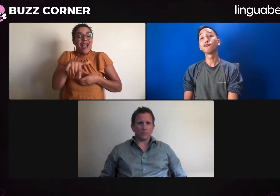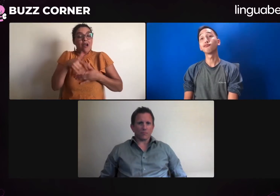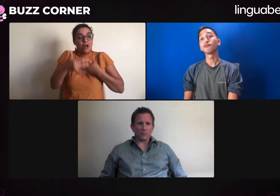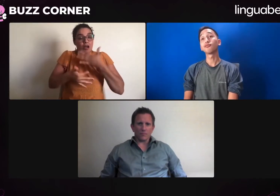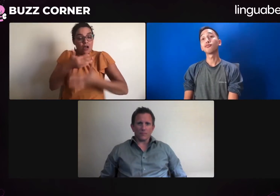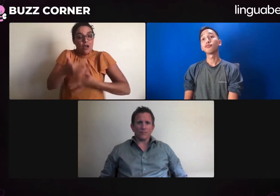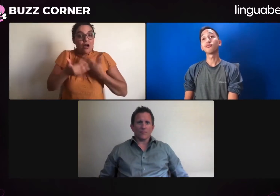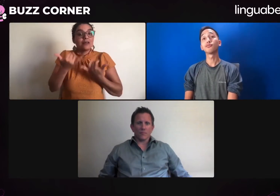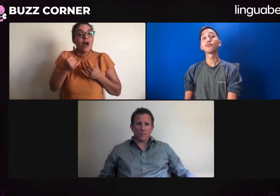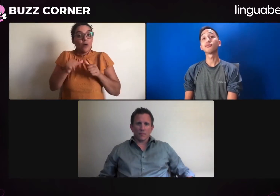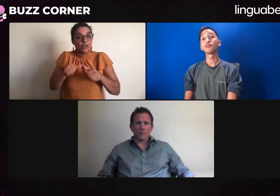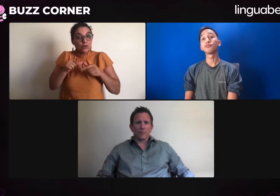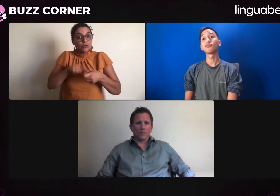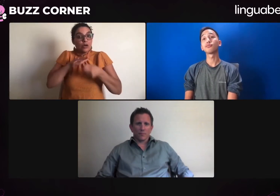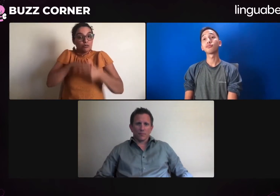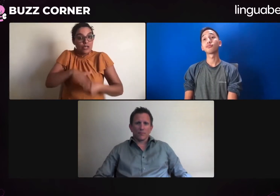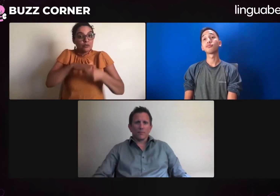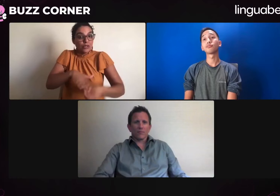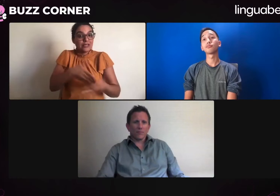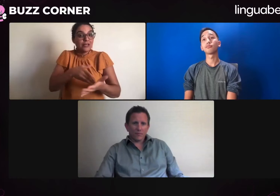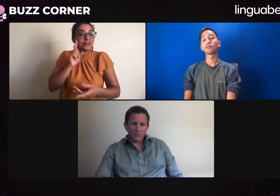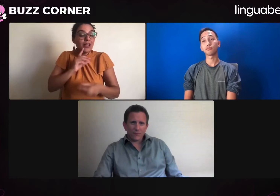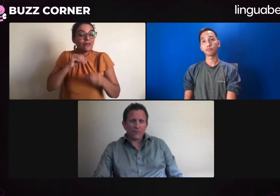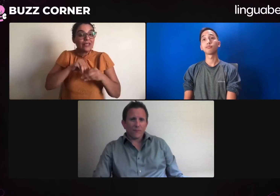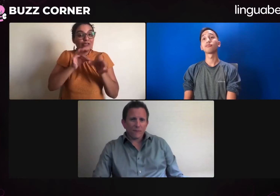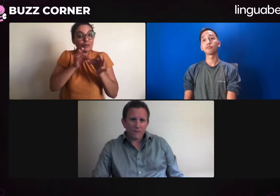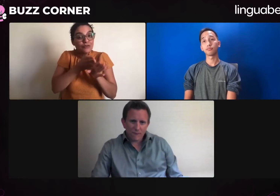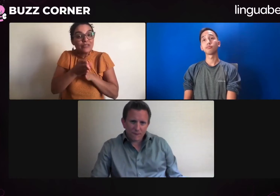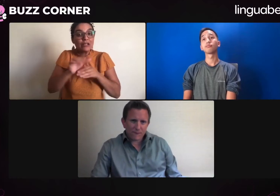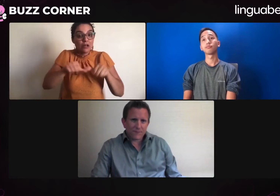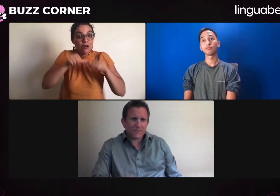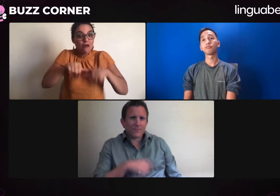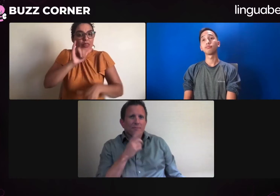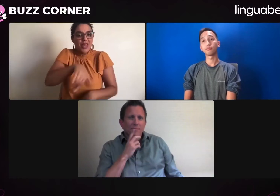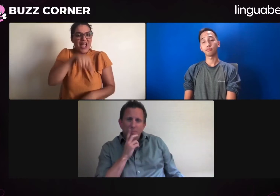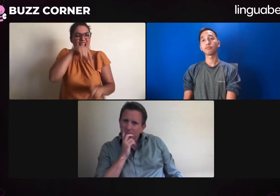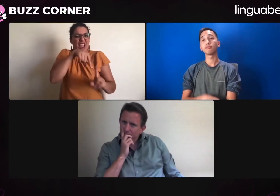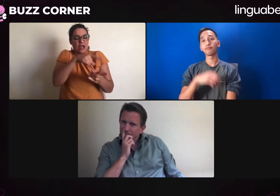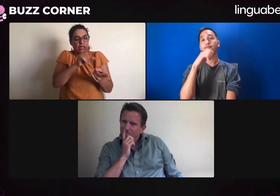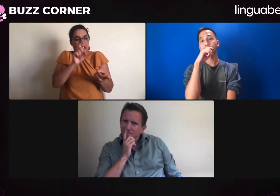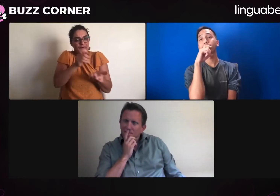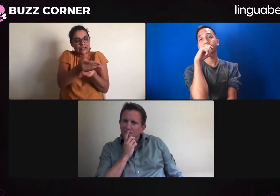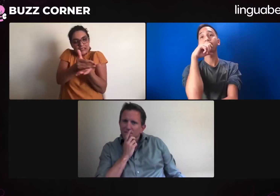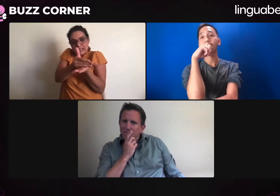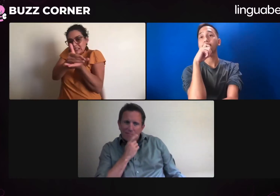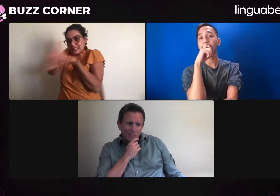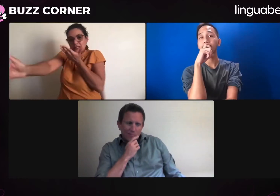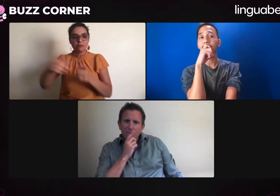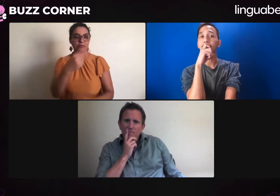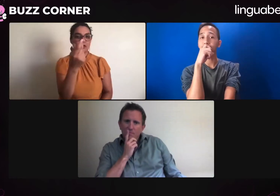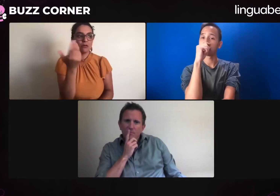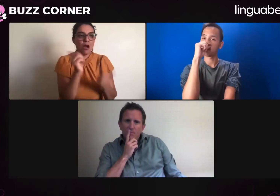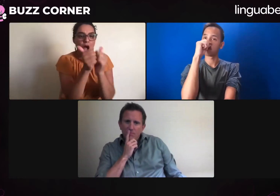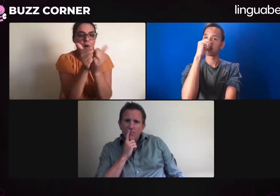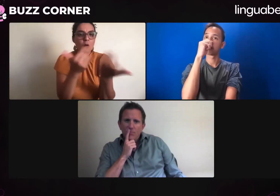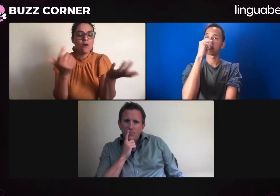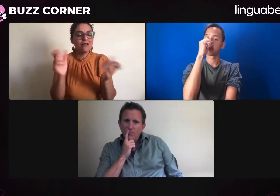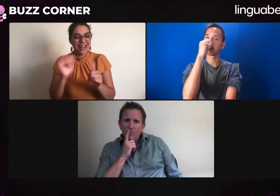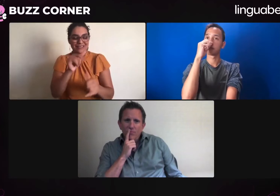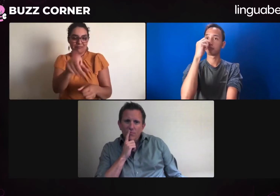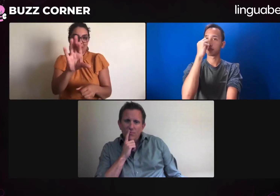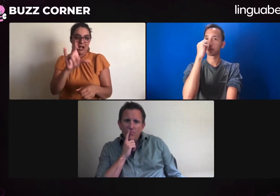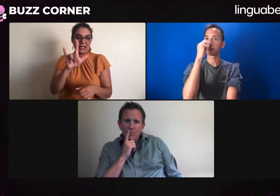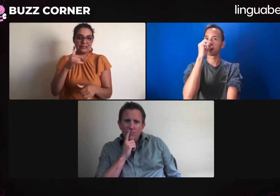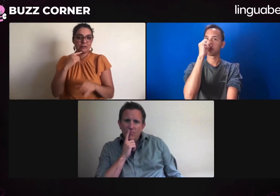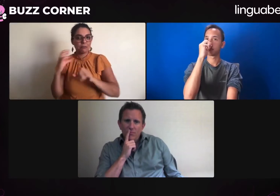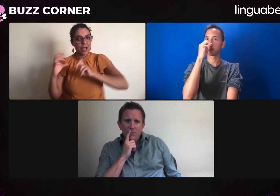So it's that Audist mentality that's being cultivated. And so that contributes to those type of people